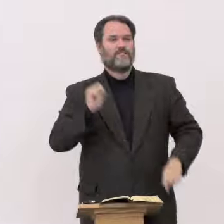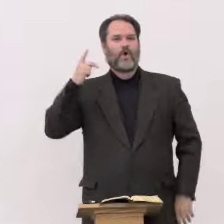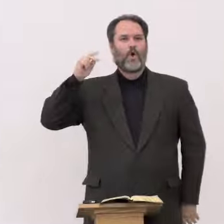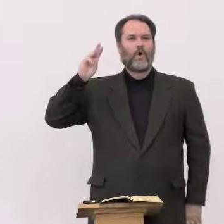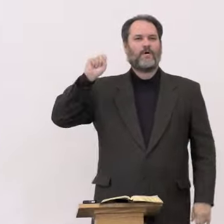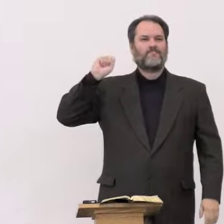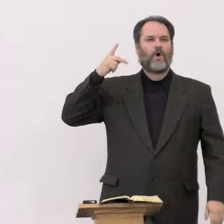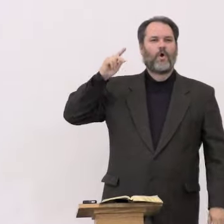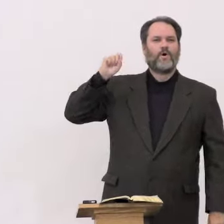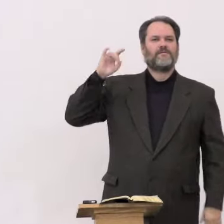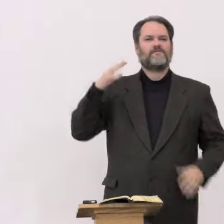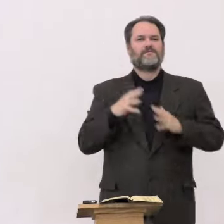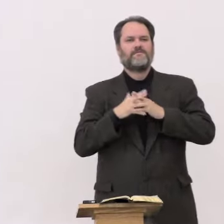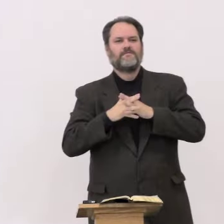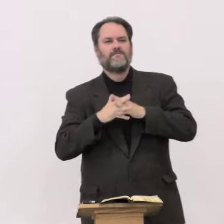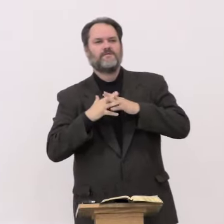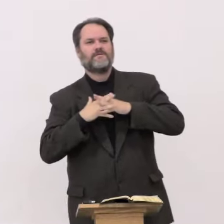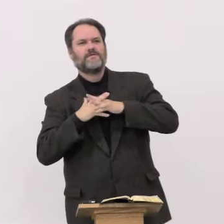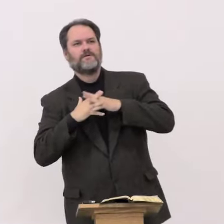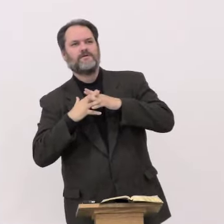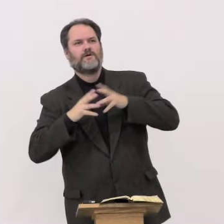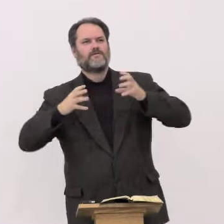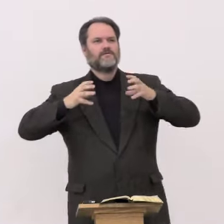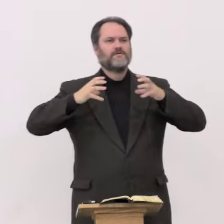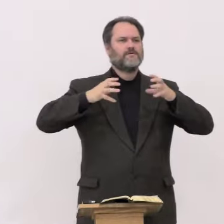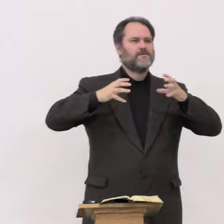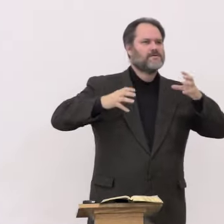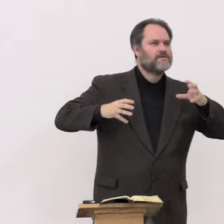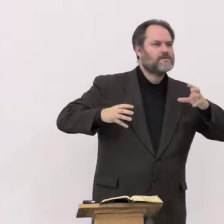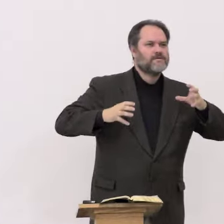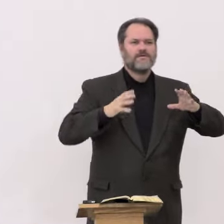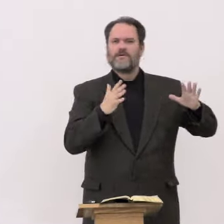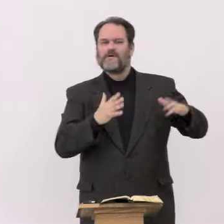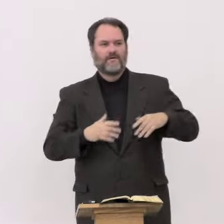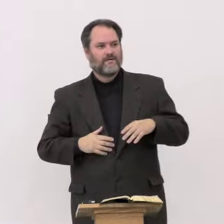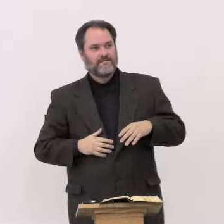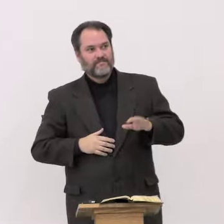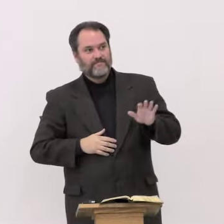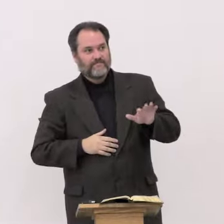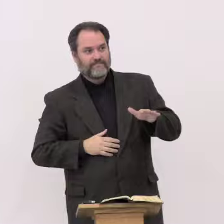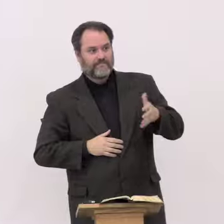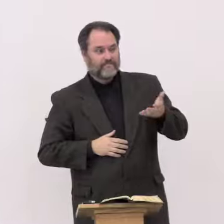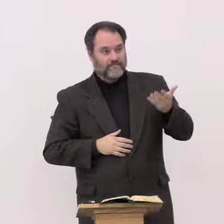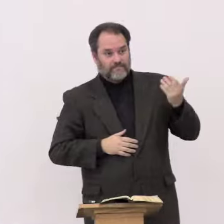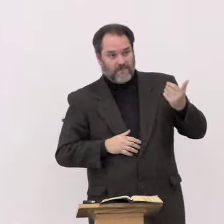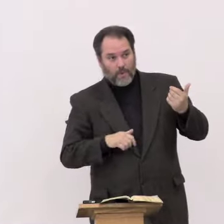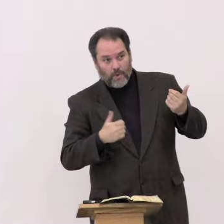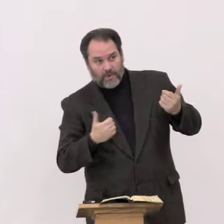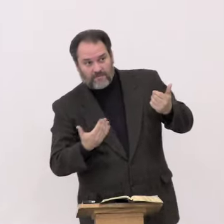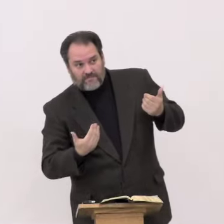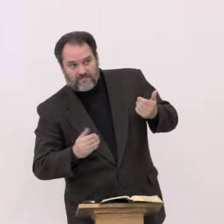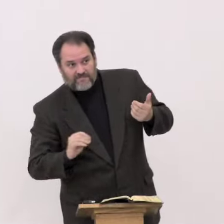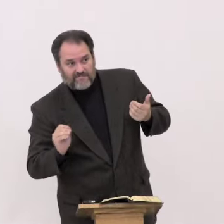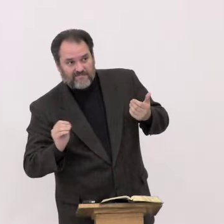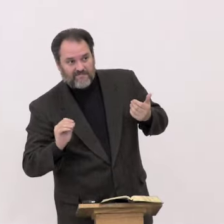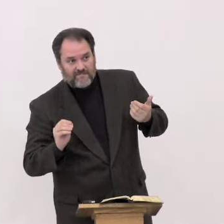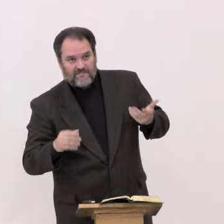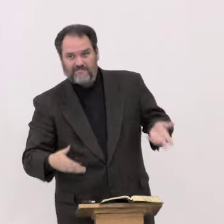Now, and also someone else that thinks all about sports, football, basketball, and, you know,